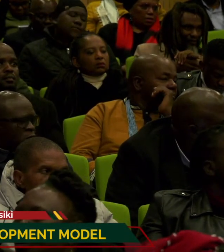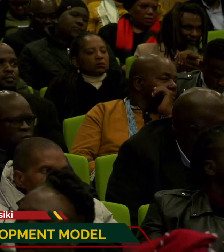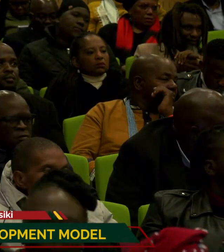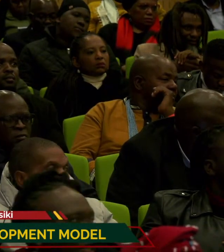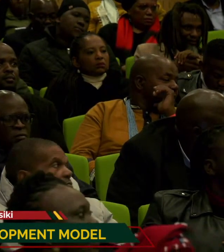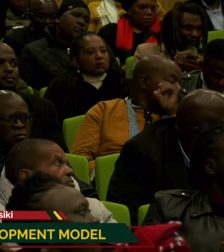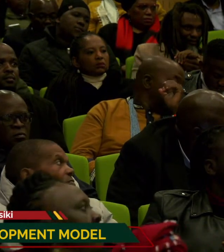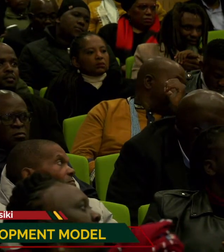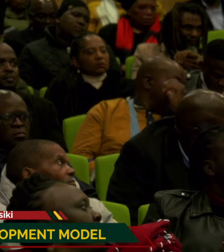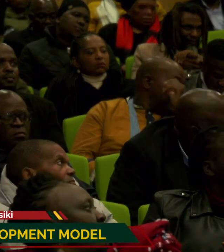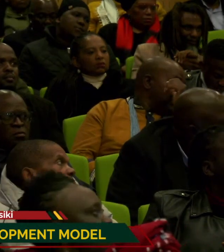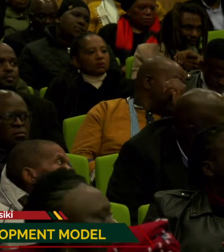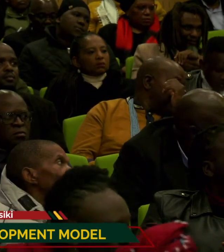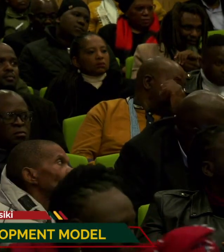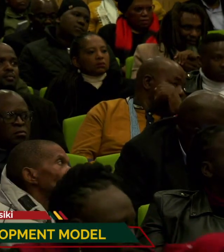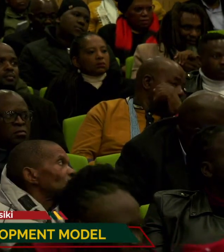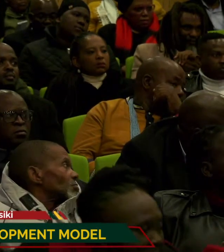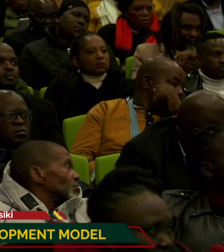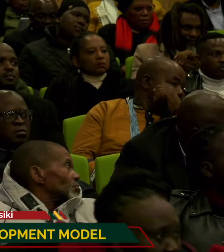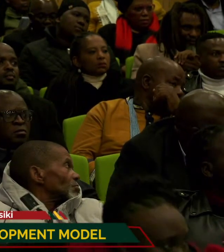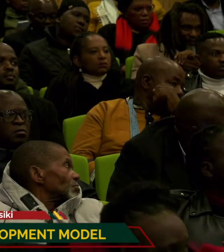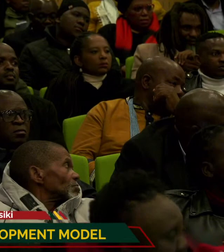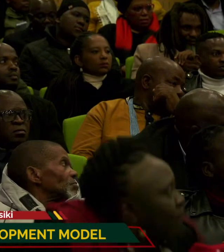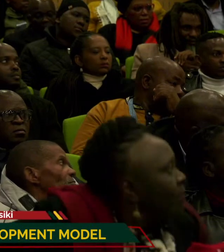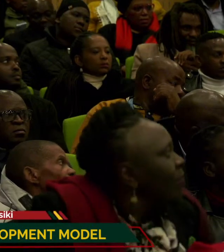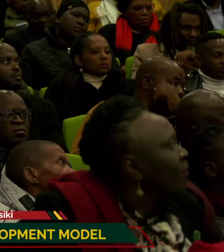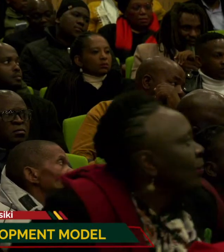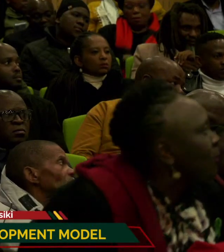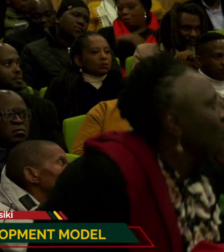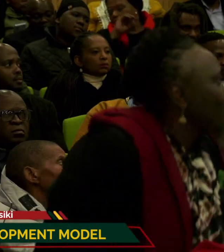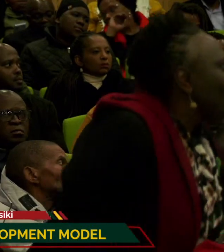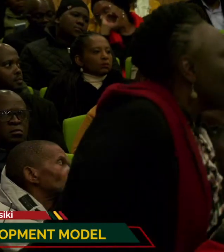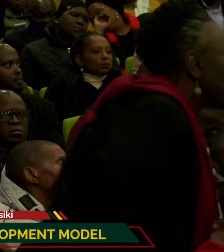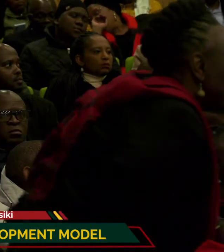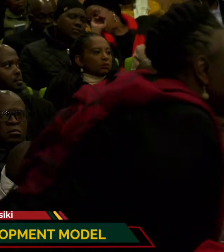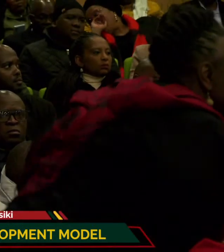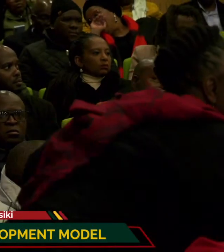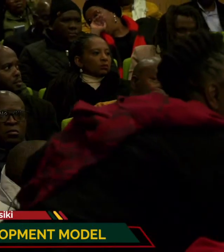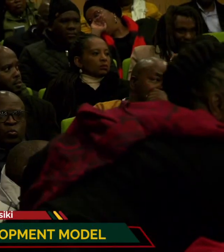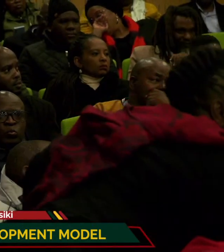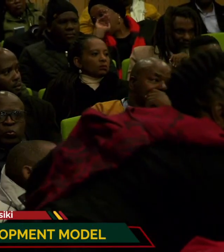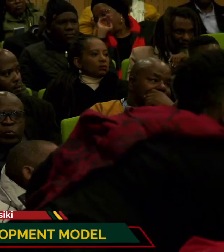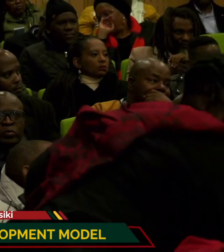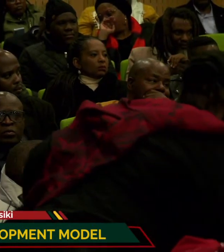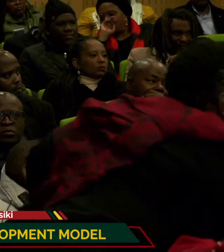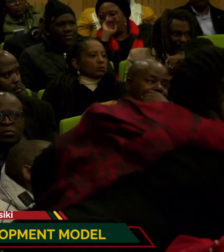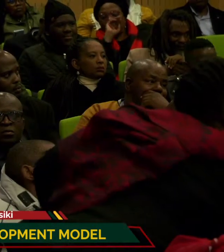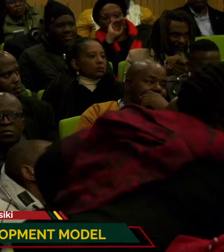Thank you.